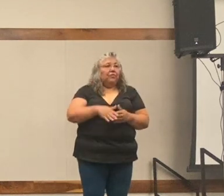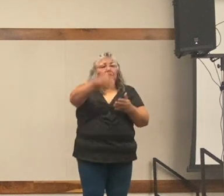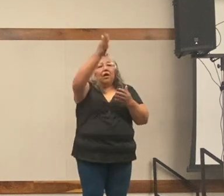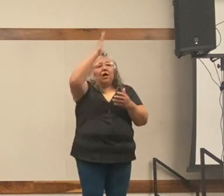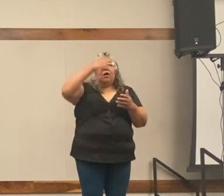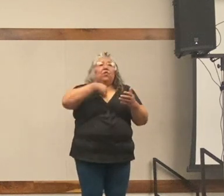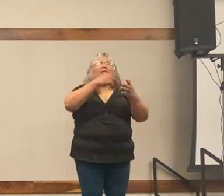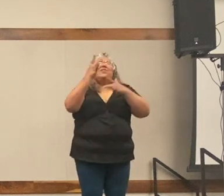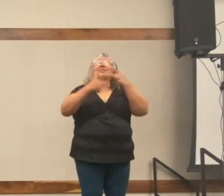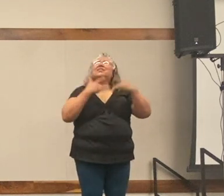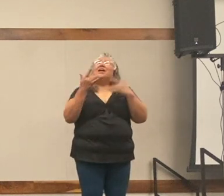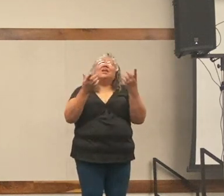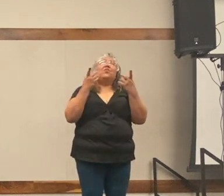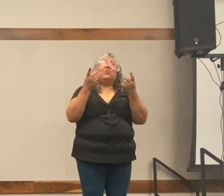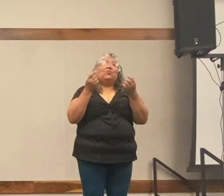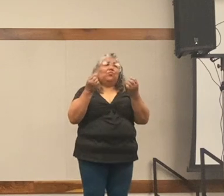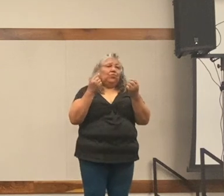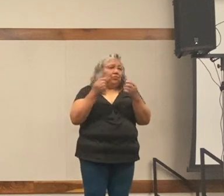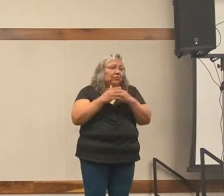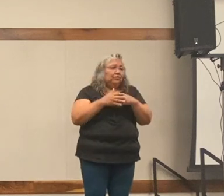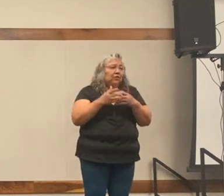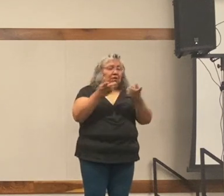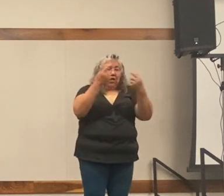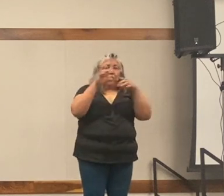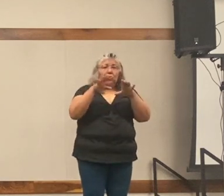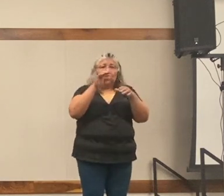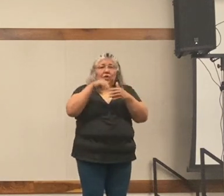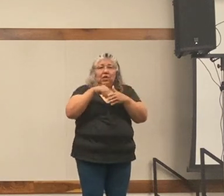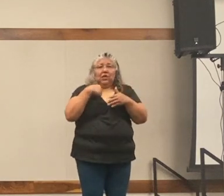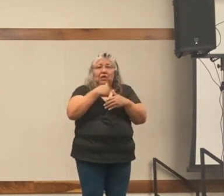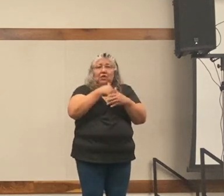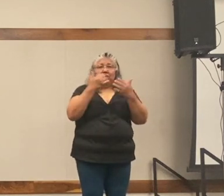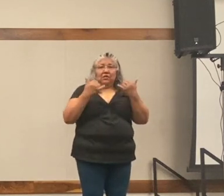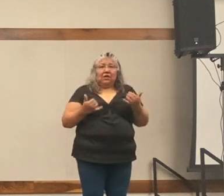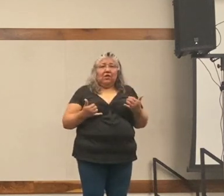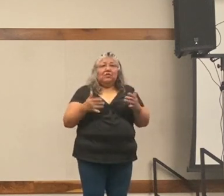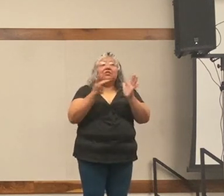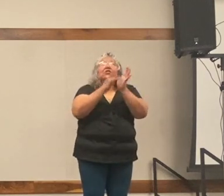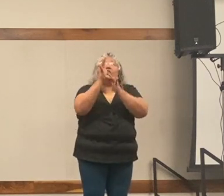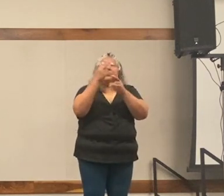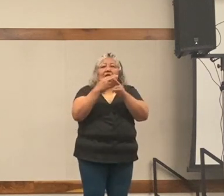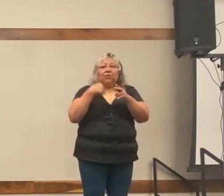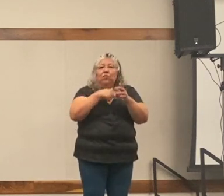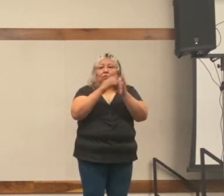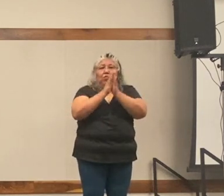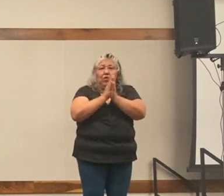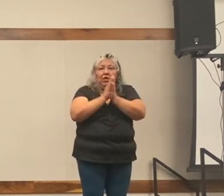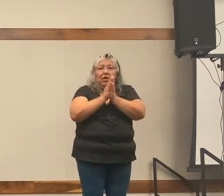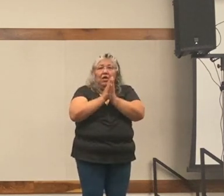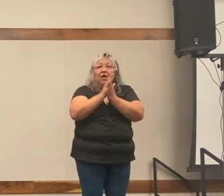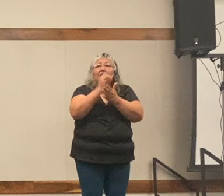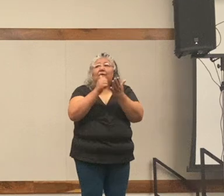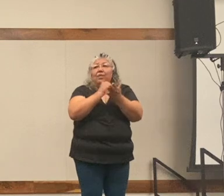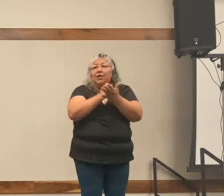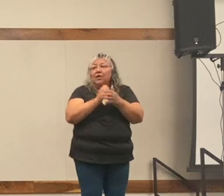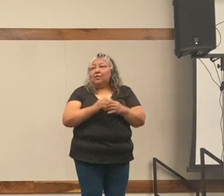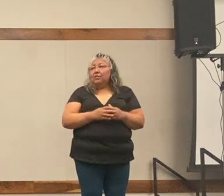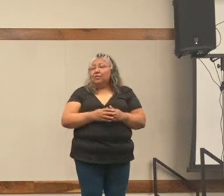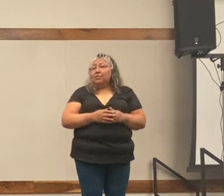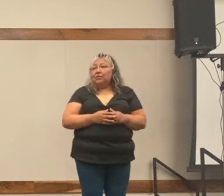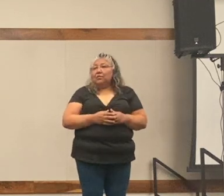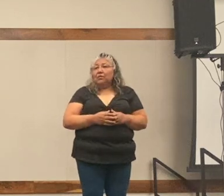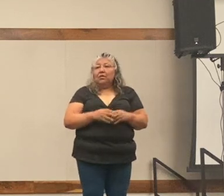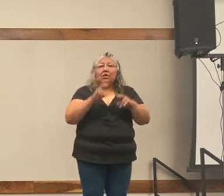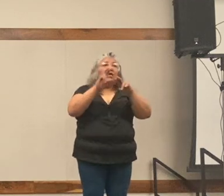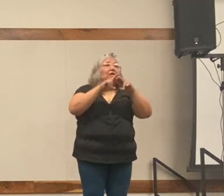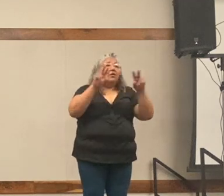we're excited about what you're going to do, so come do it in us now. And it's in Jesus' name we pray. Amen. As you have a seat,